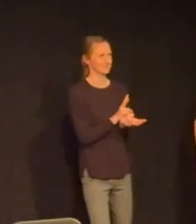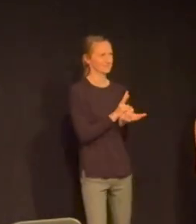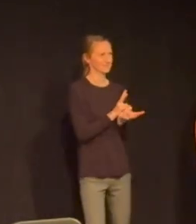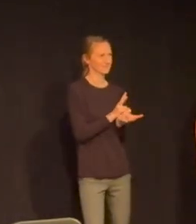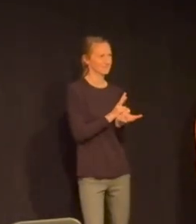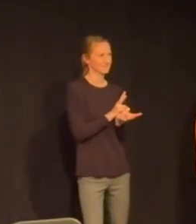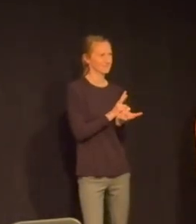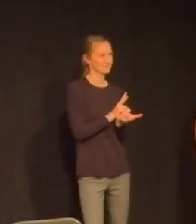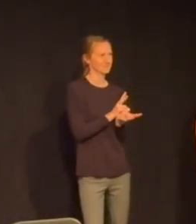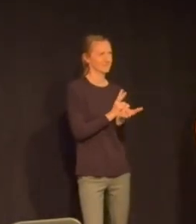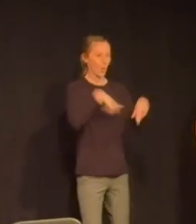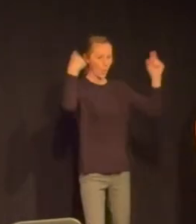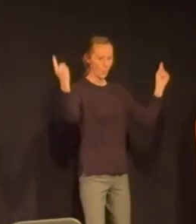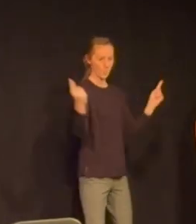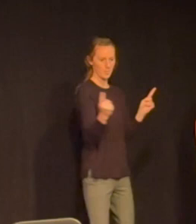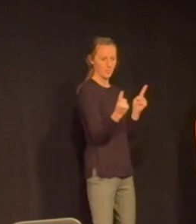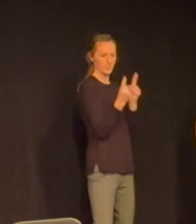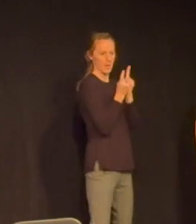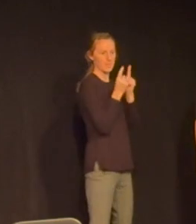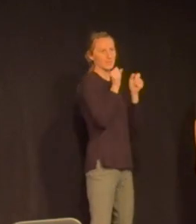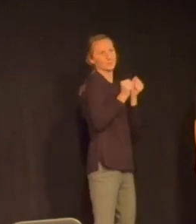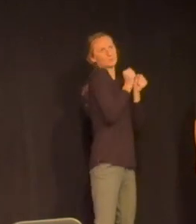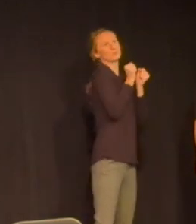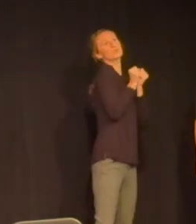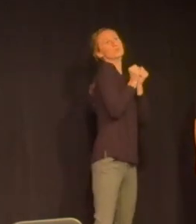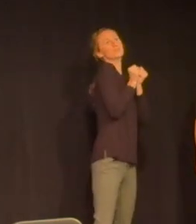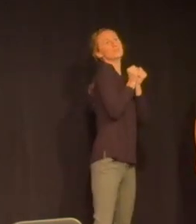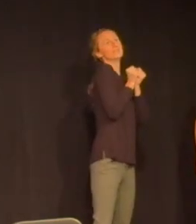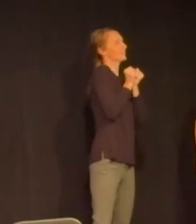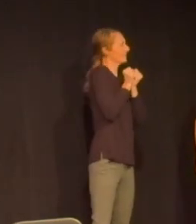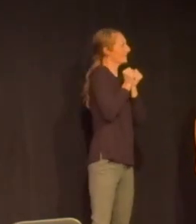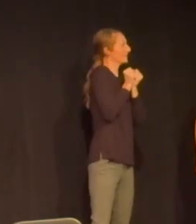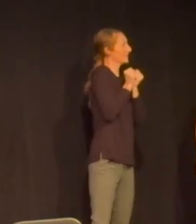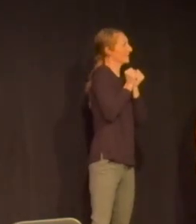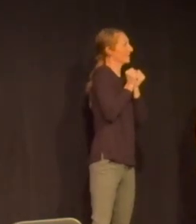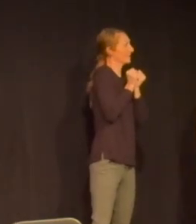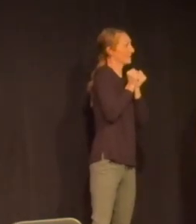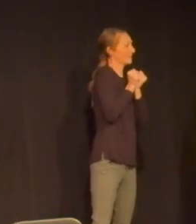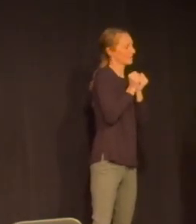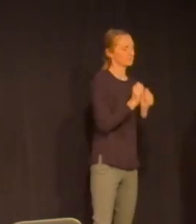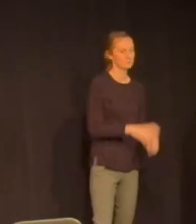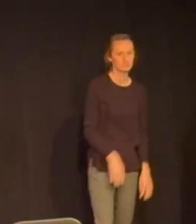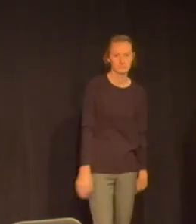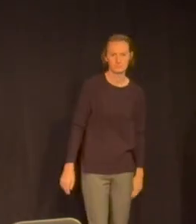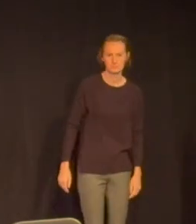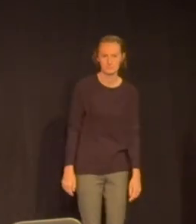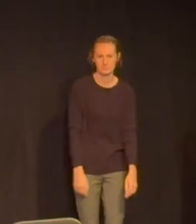Swore to be true to each other. Just as.